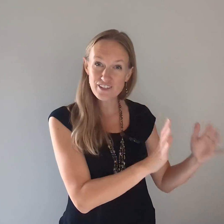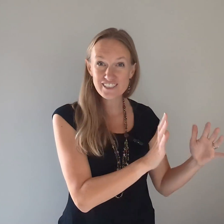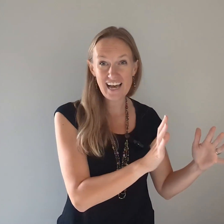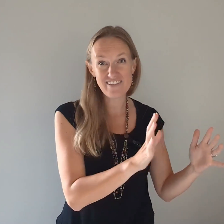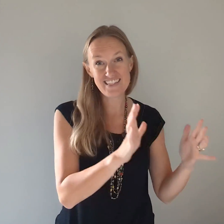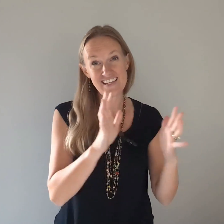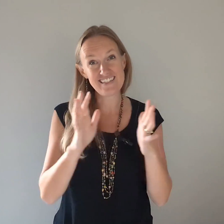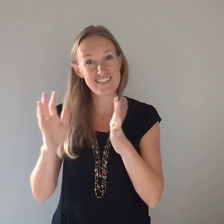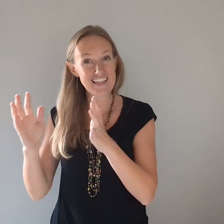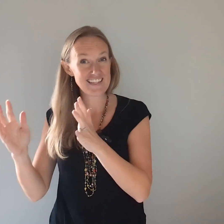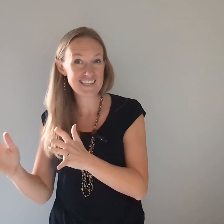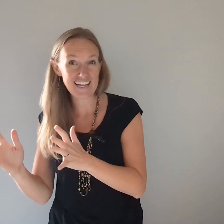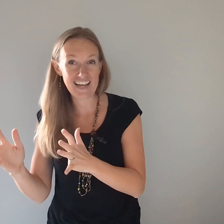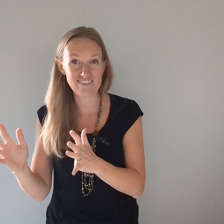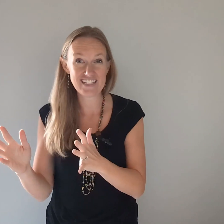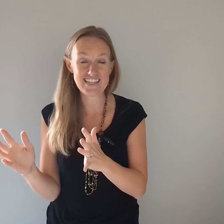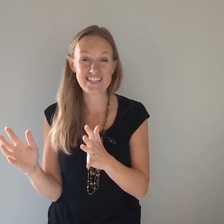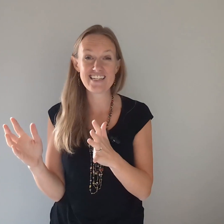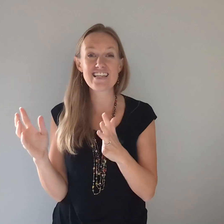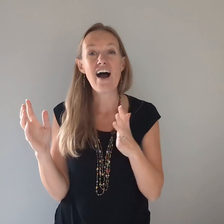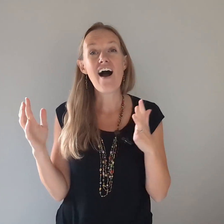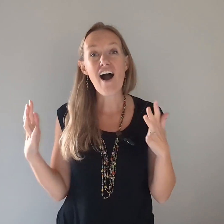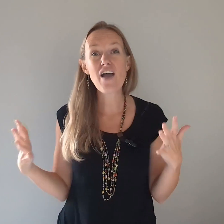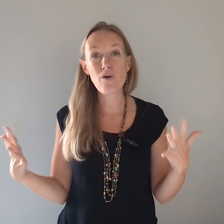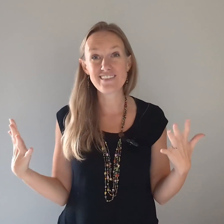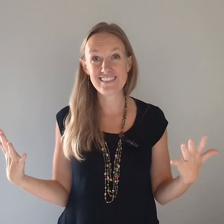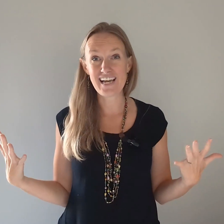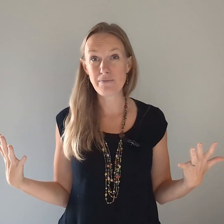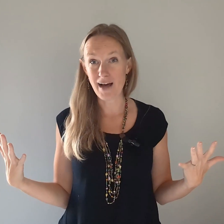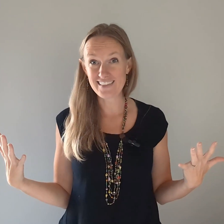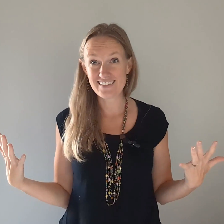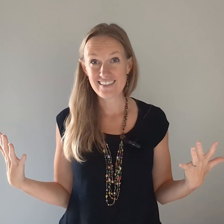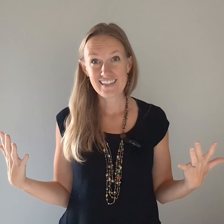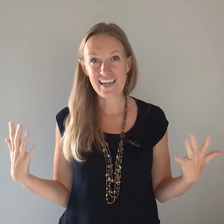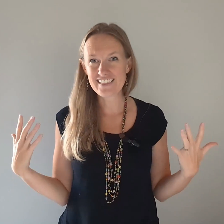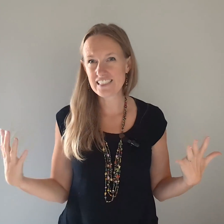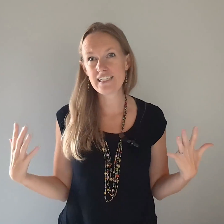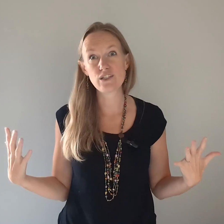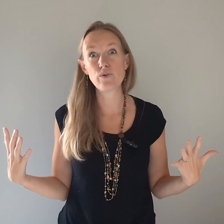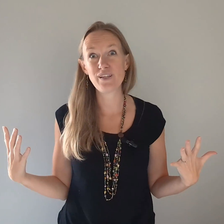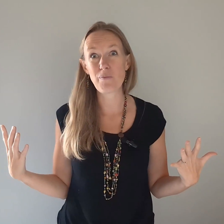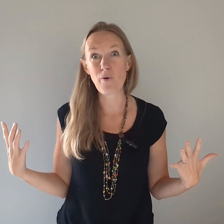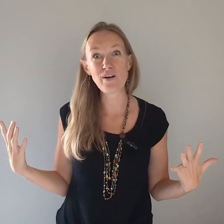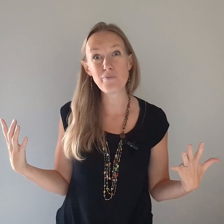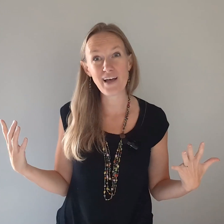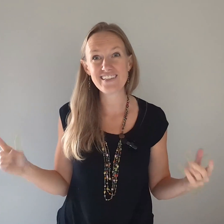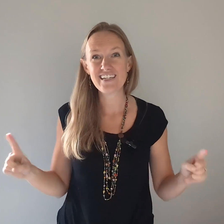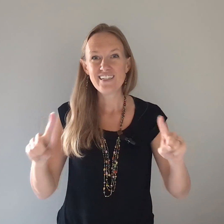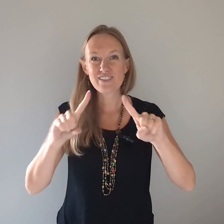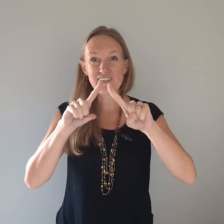first half of this sentence and the second half of the sentence, I want to sign but, okay? I just think it's a really important but. So for